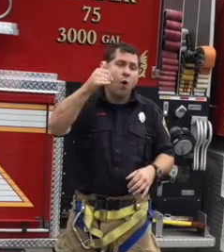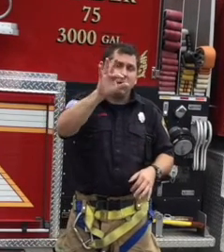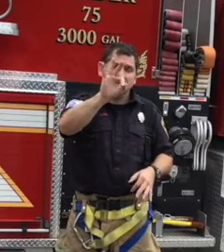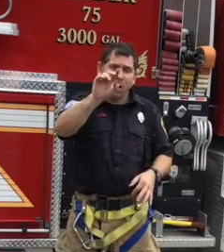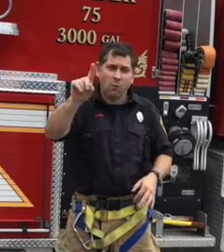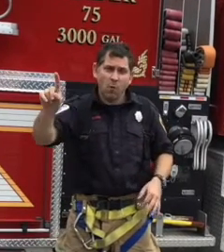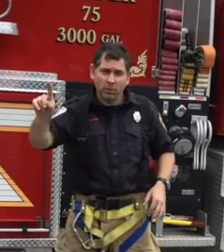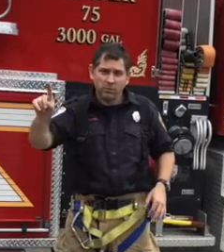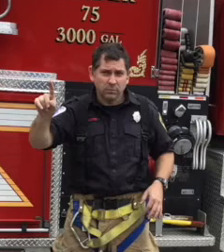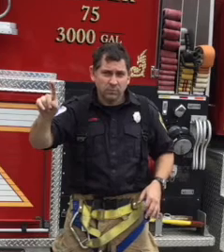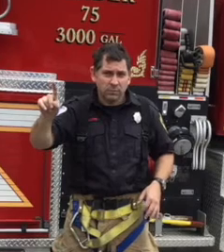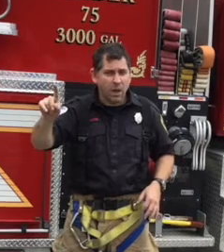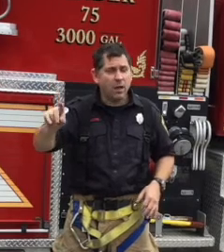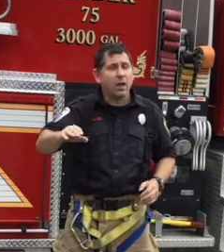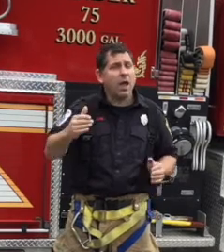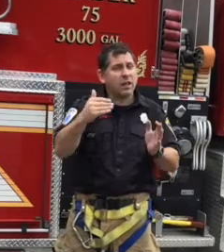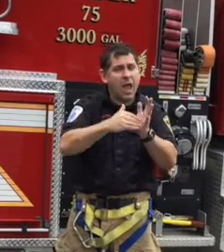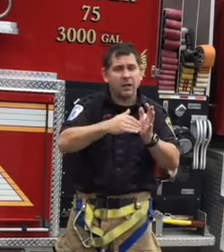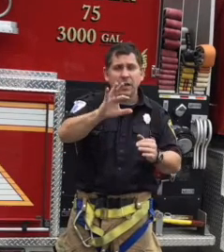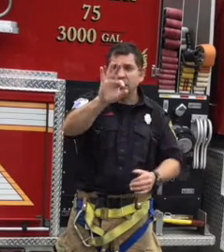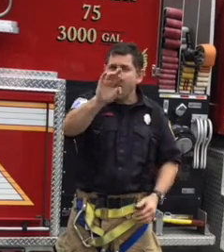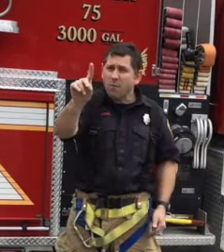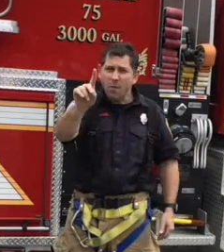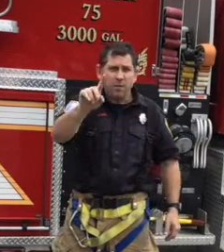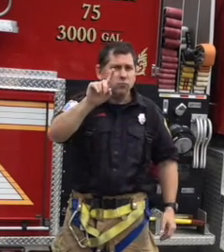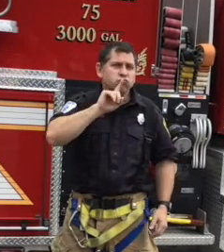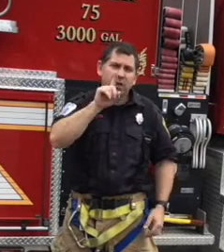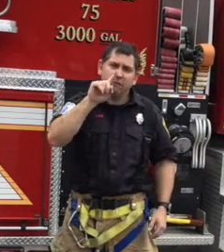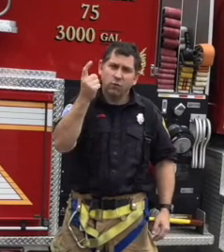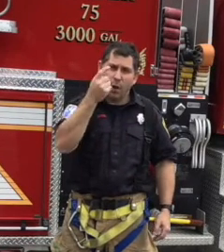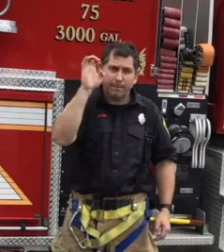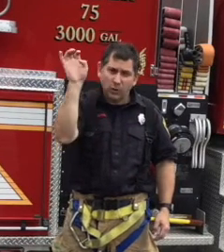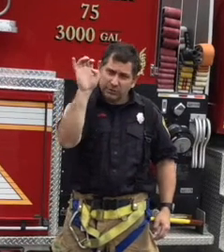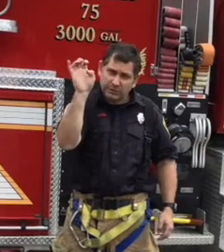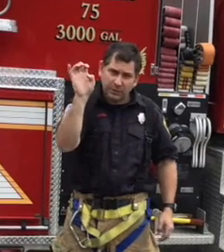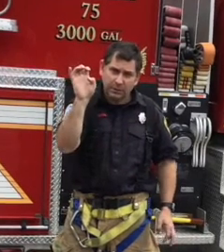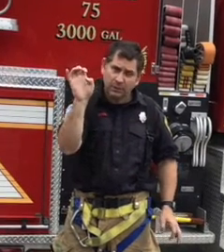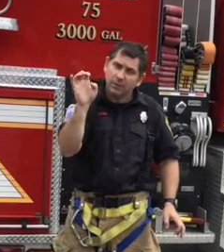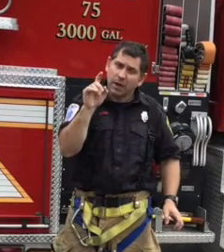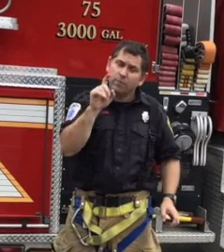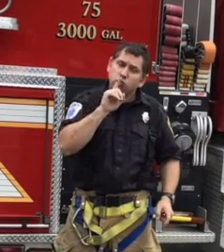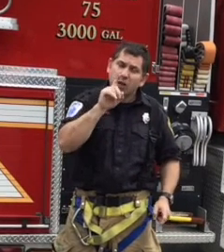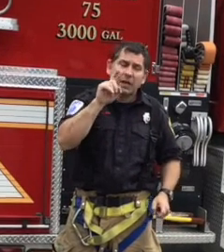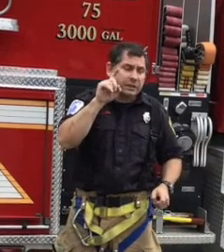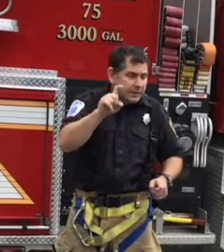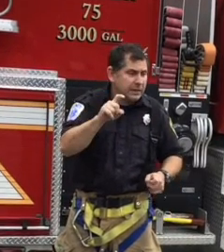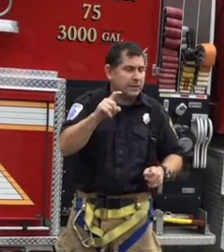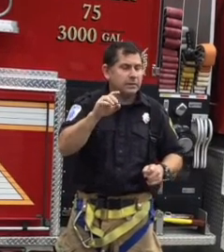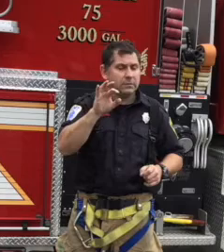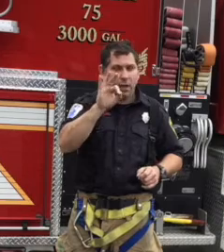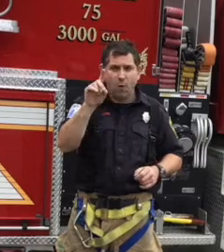leave and call 911. Again, 911 is only for